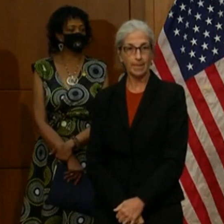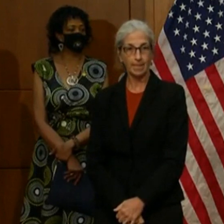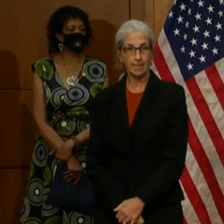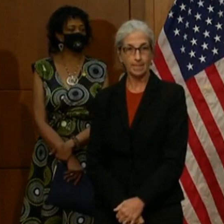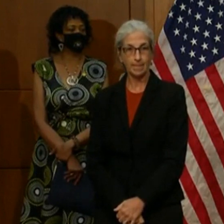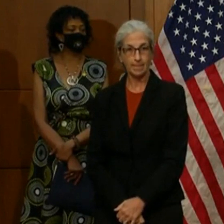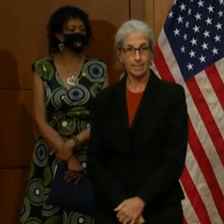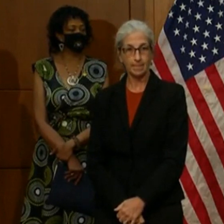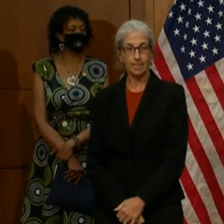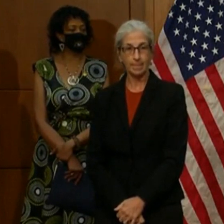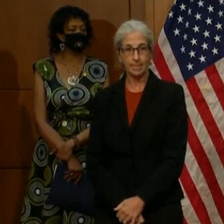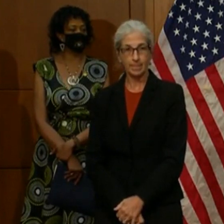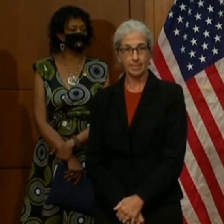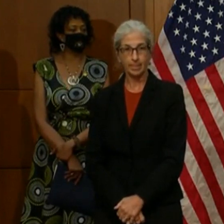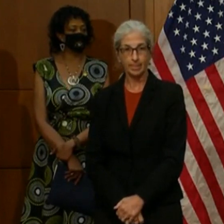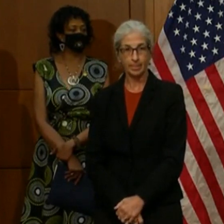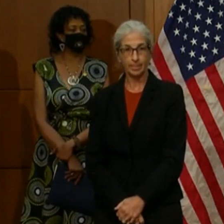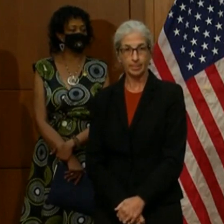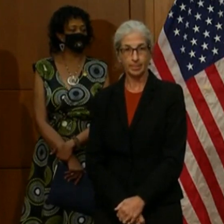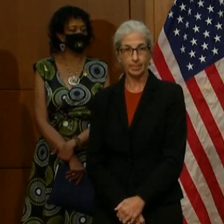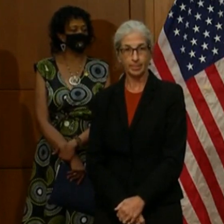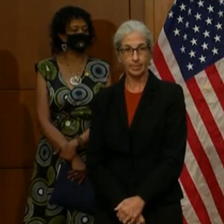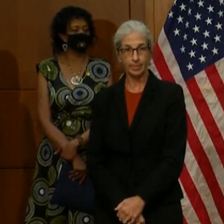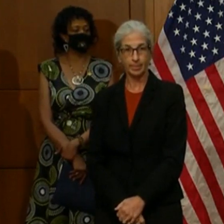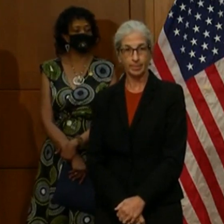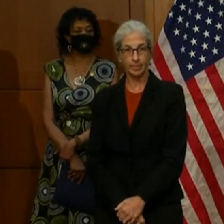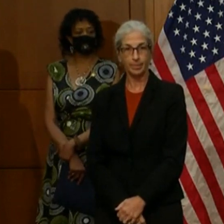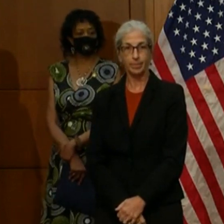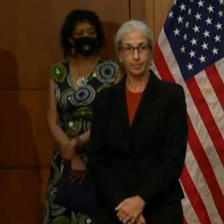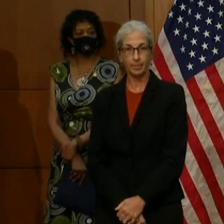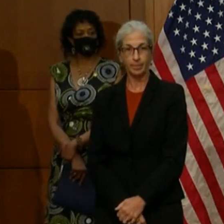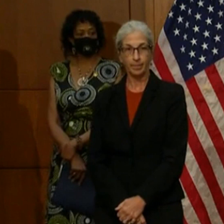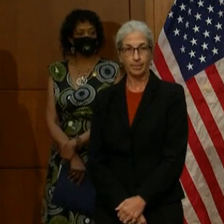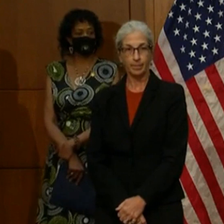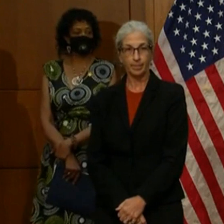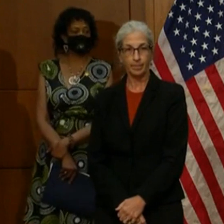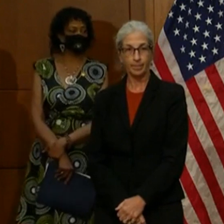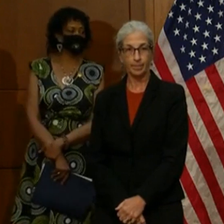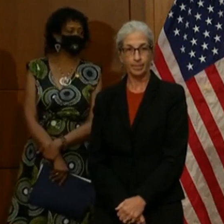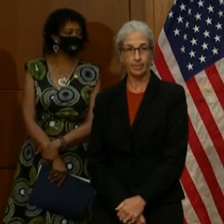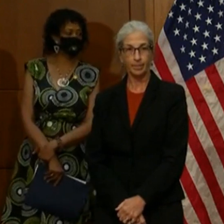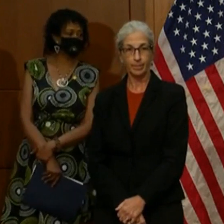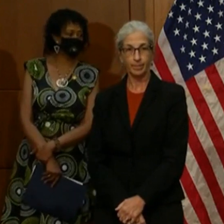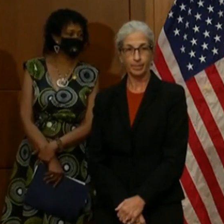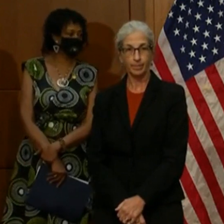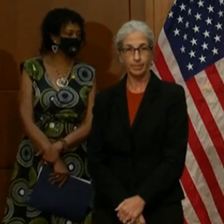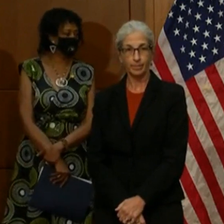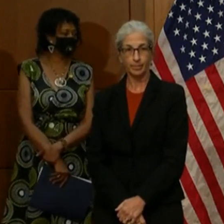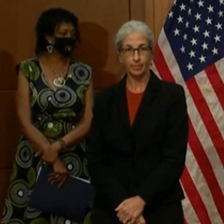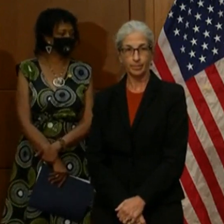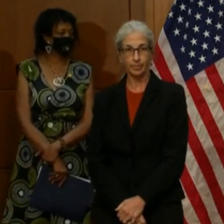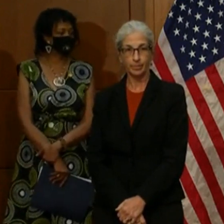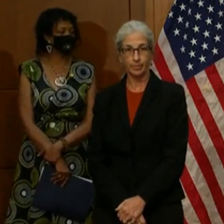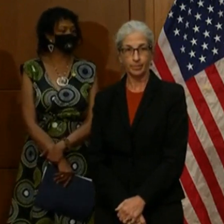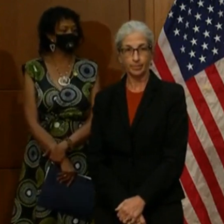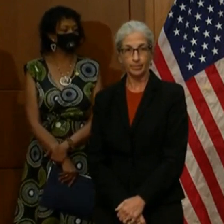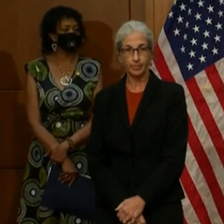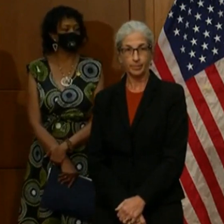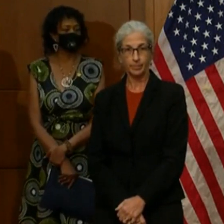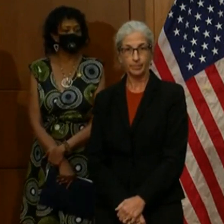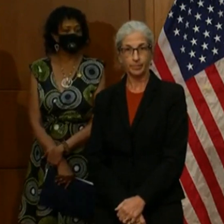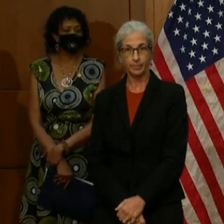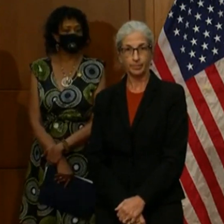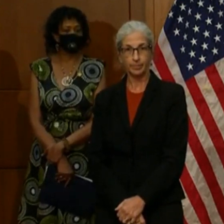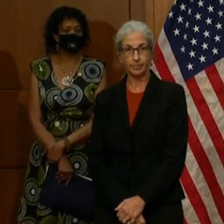pero sabemos que también llenar el censo es crítico para la próxima década para saber que nuestras comunidades tengan los fondos para las